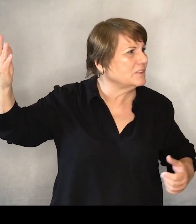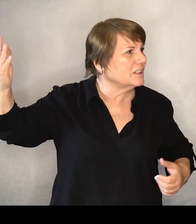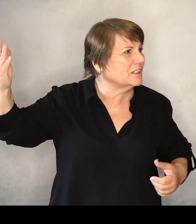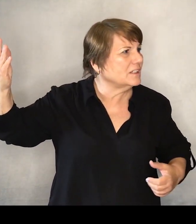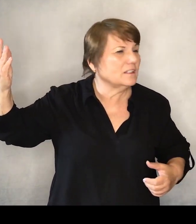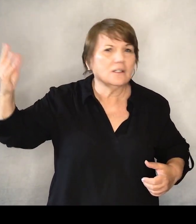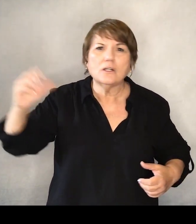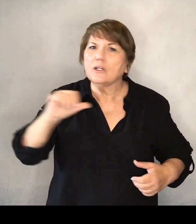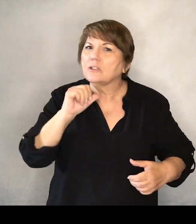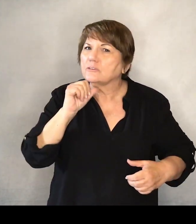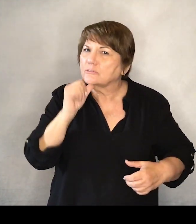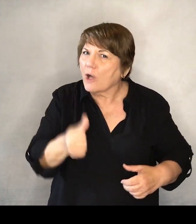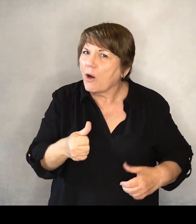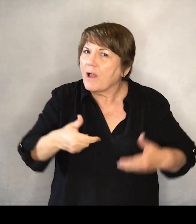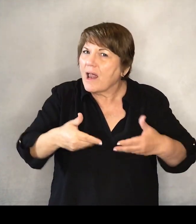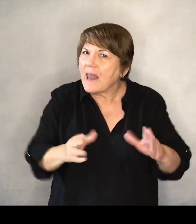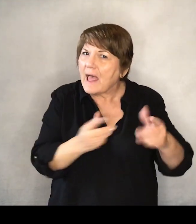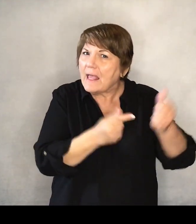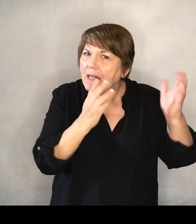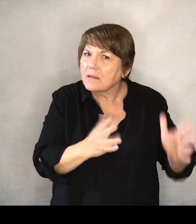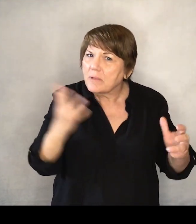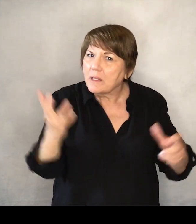Don't let the enemy win.